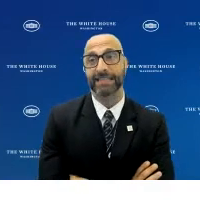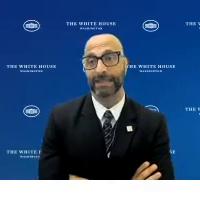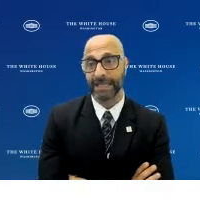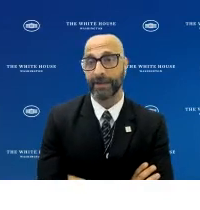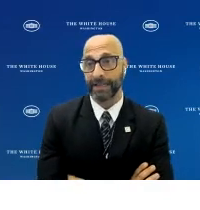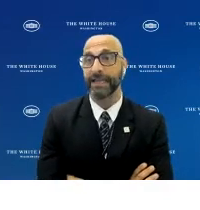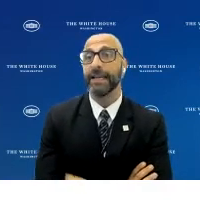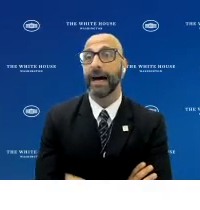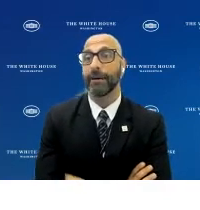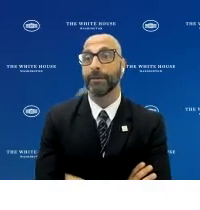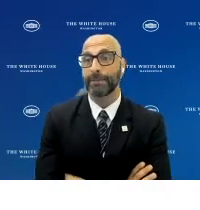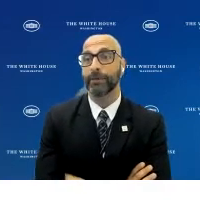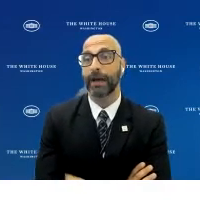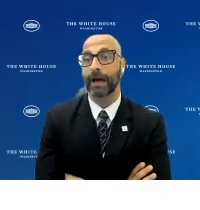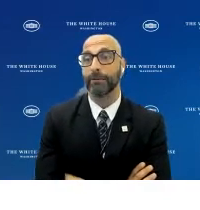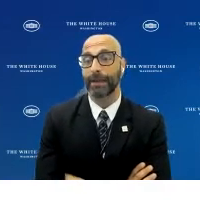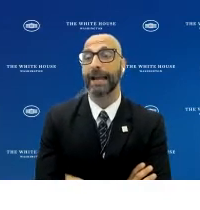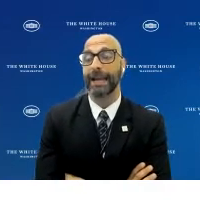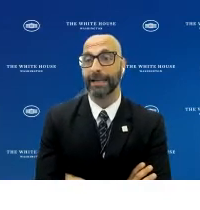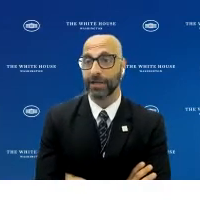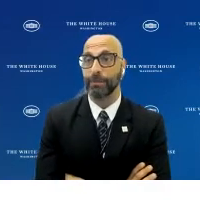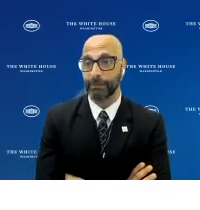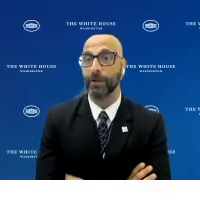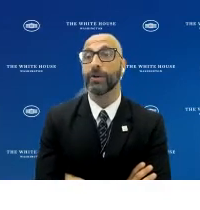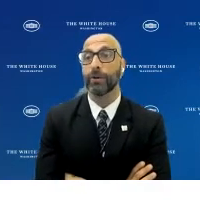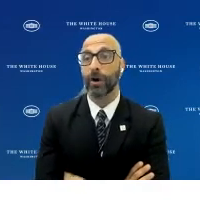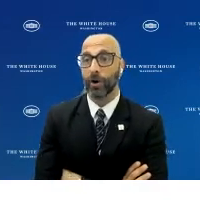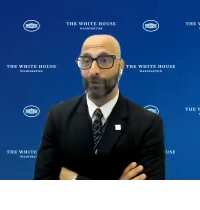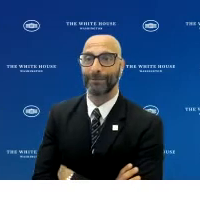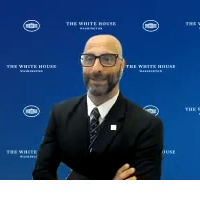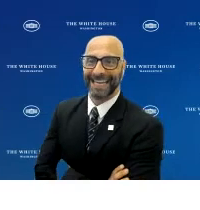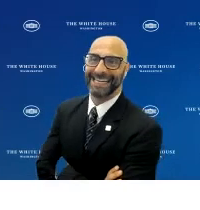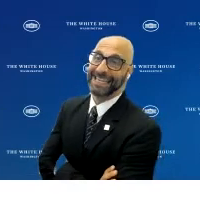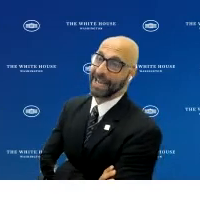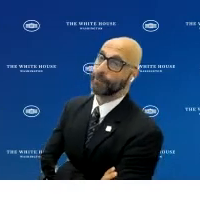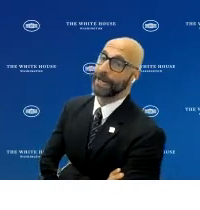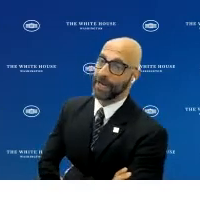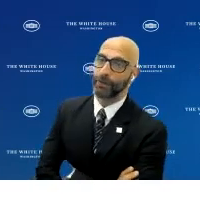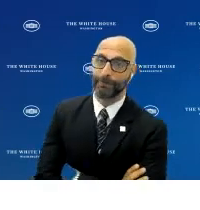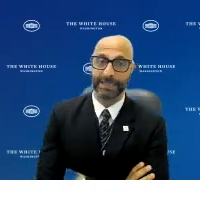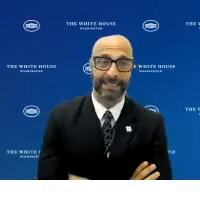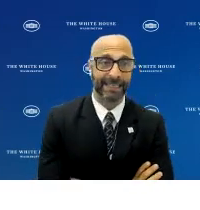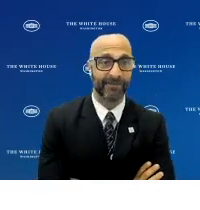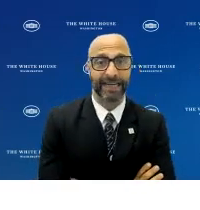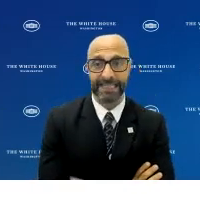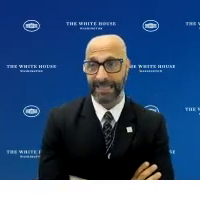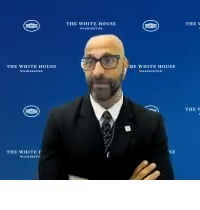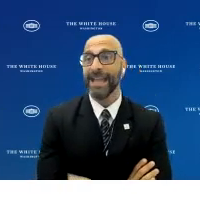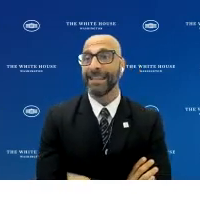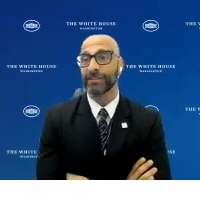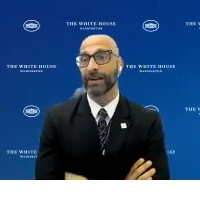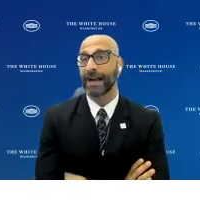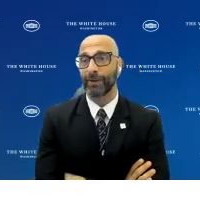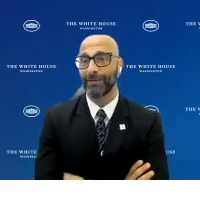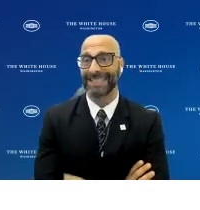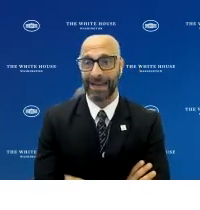people, and specifically people, Black and Latino people who are overrepresented in the outbreak and underrepresented in